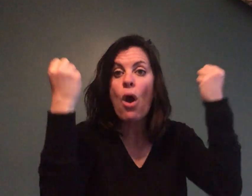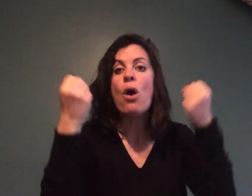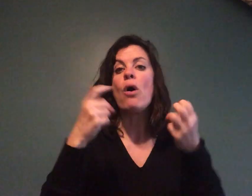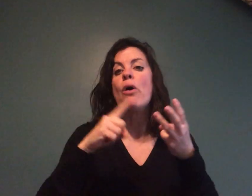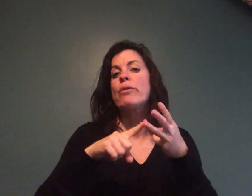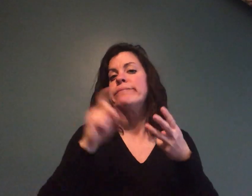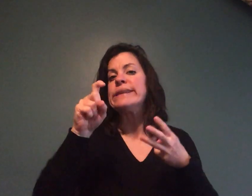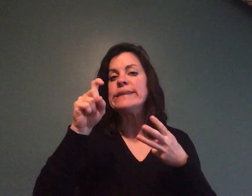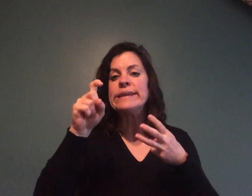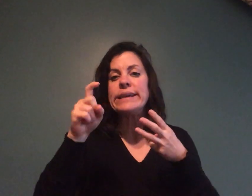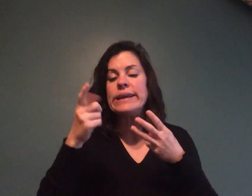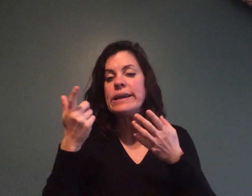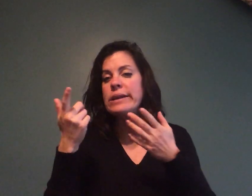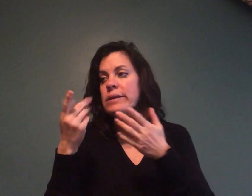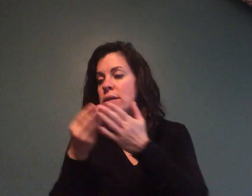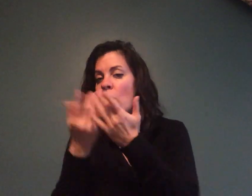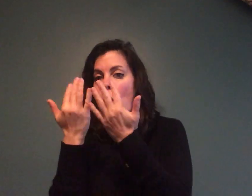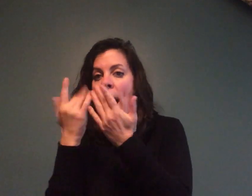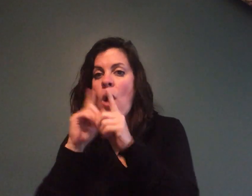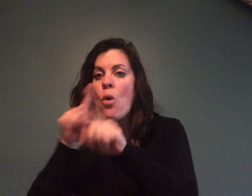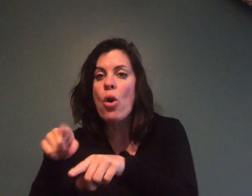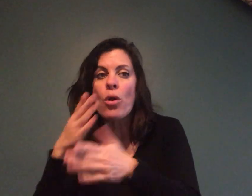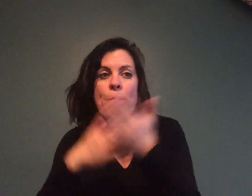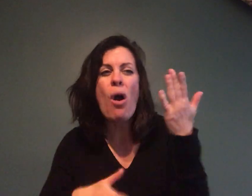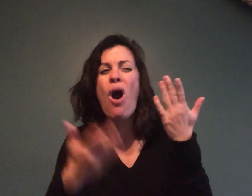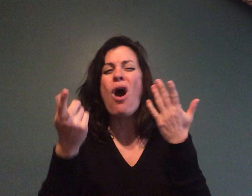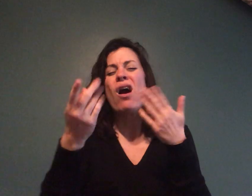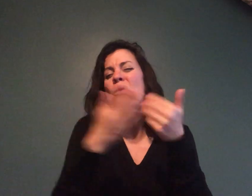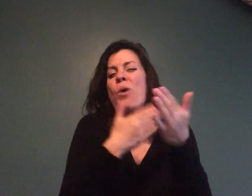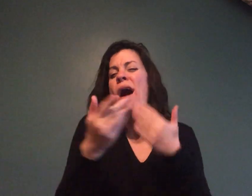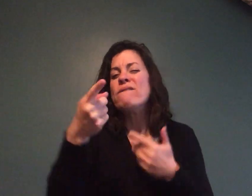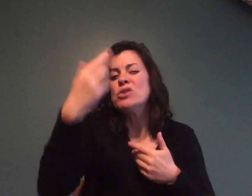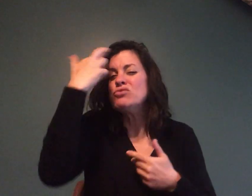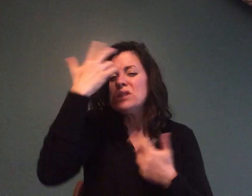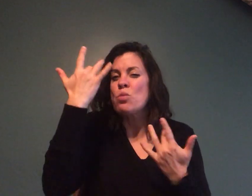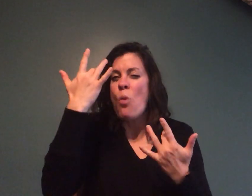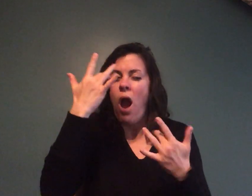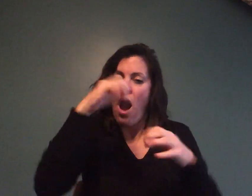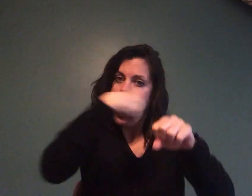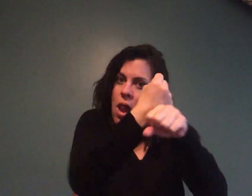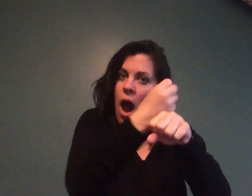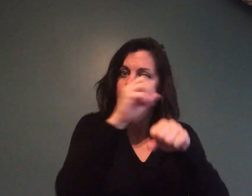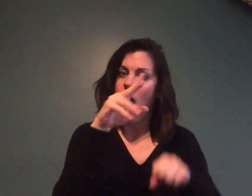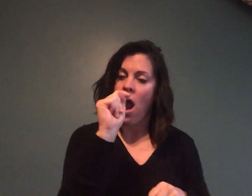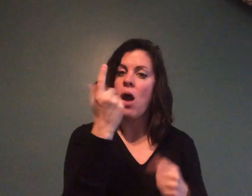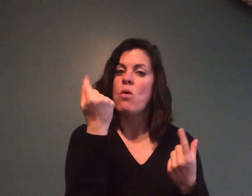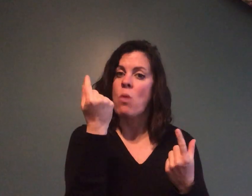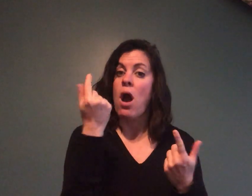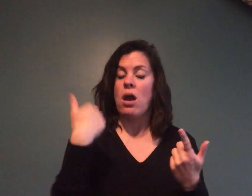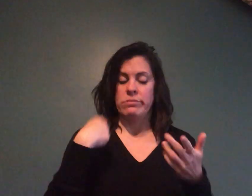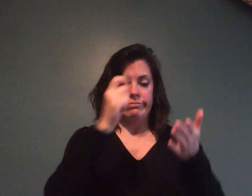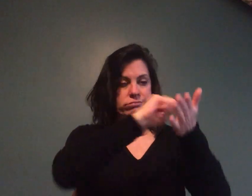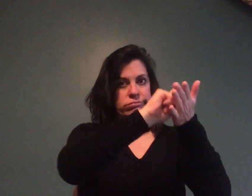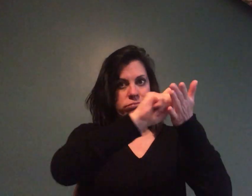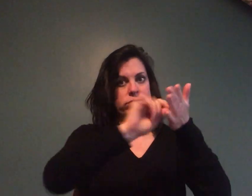use, okay, defective. This is a lockout tag, out tag, this type of thing here. All right, equipment locked